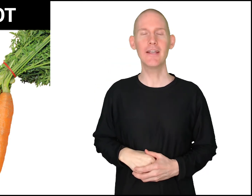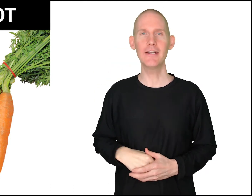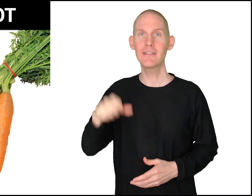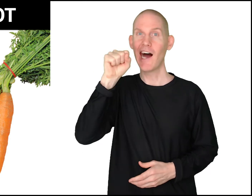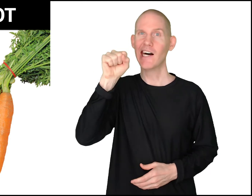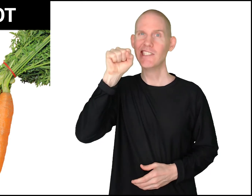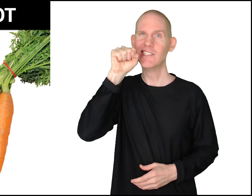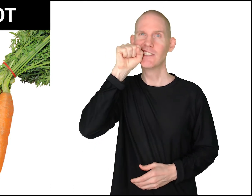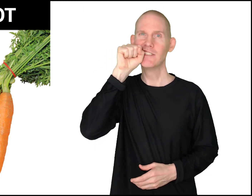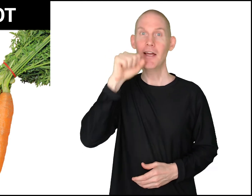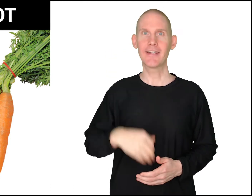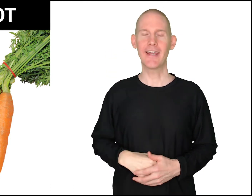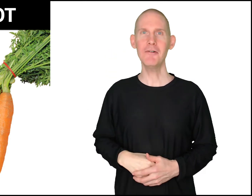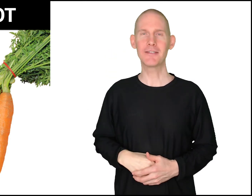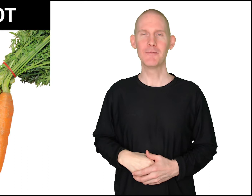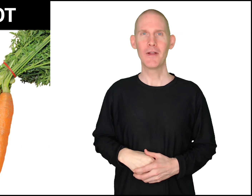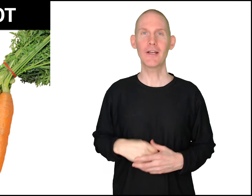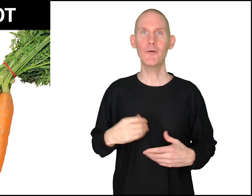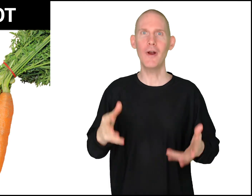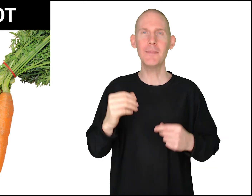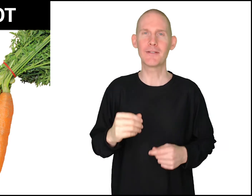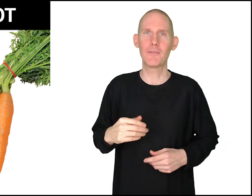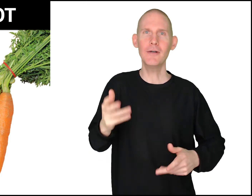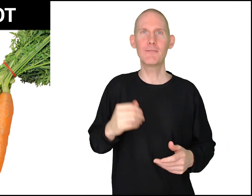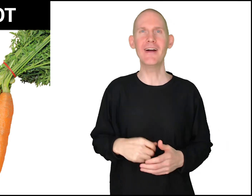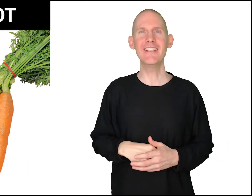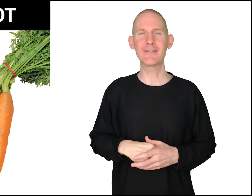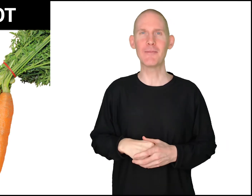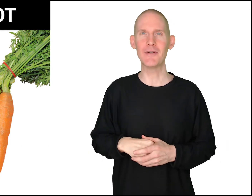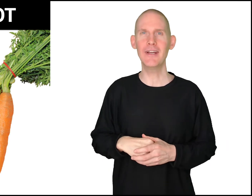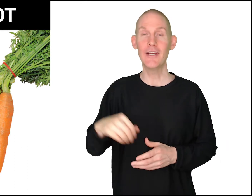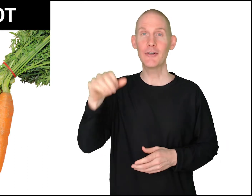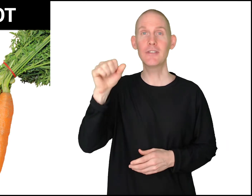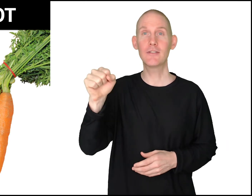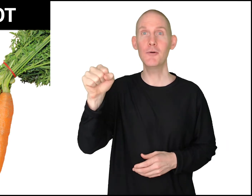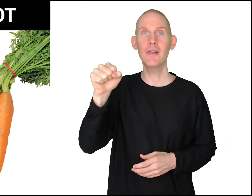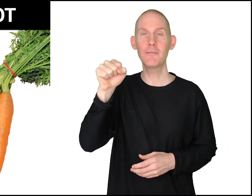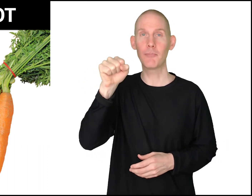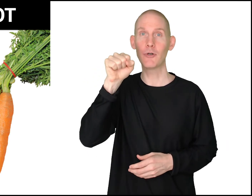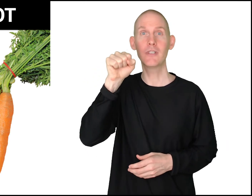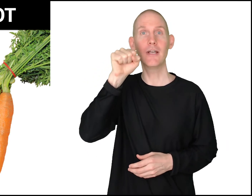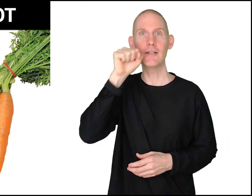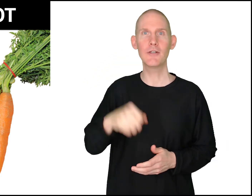is carrot, like a rabbit or Bugs Bunny or something, right? You're just chewing and pushing it into your